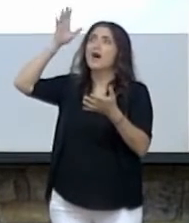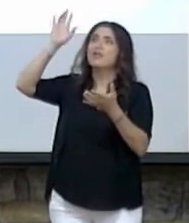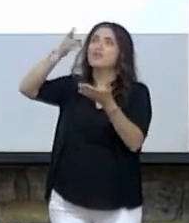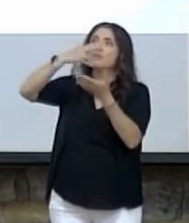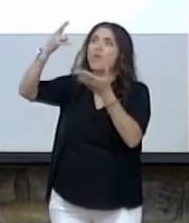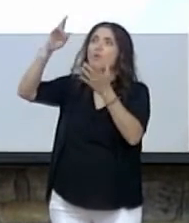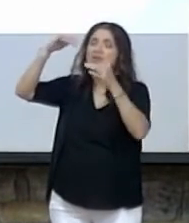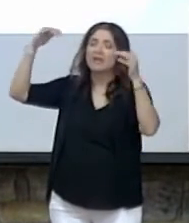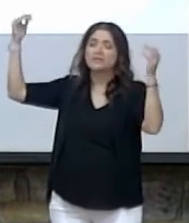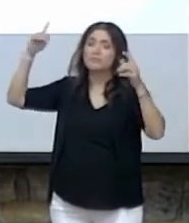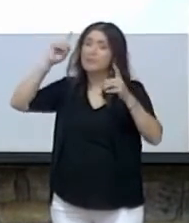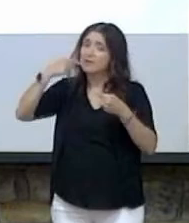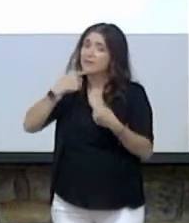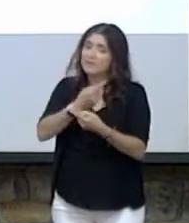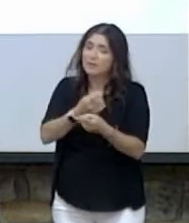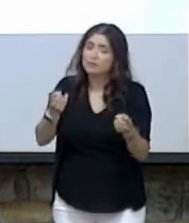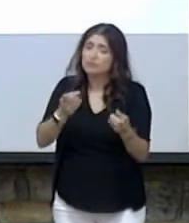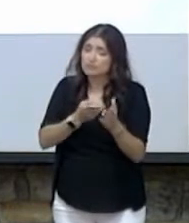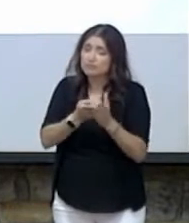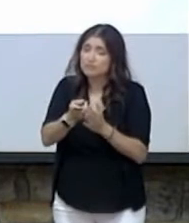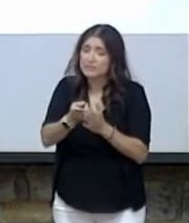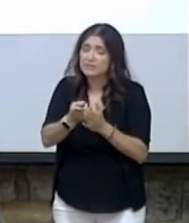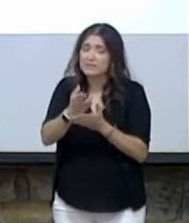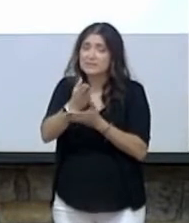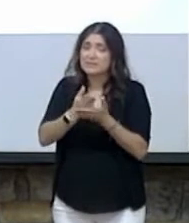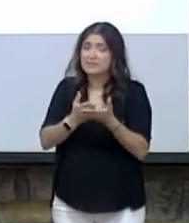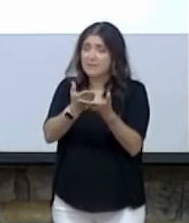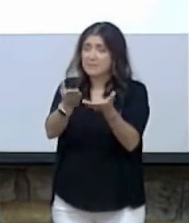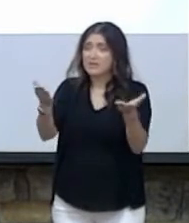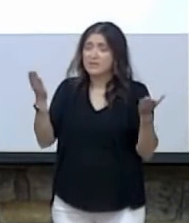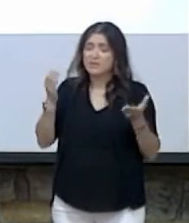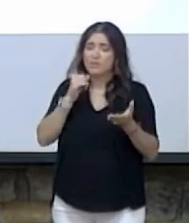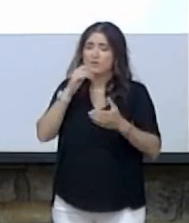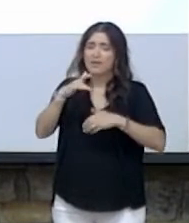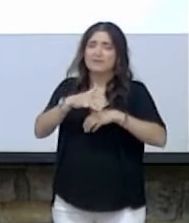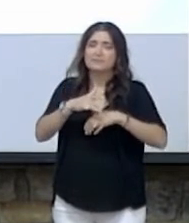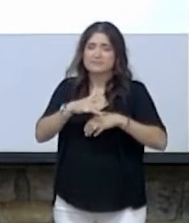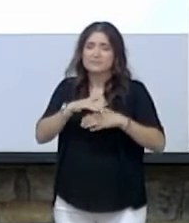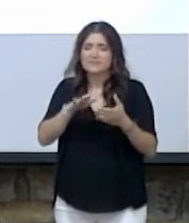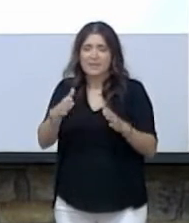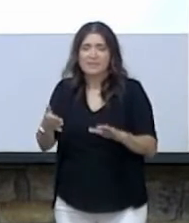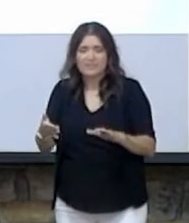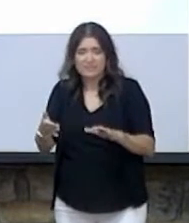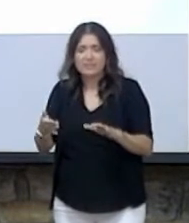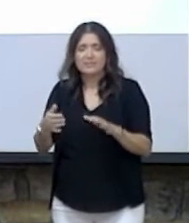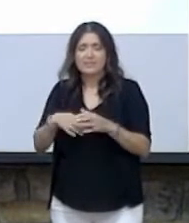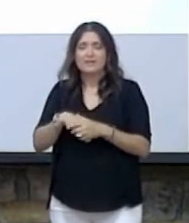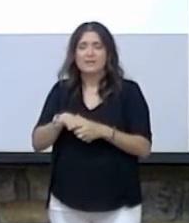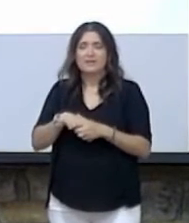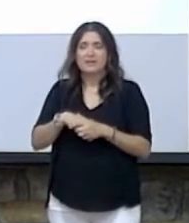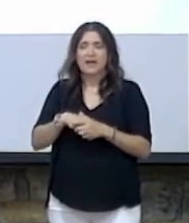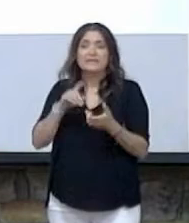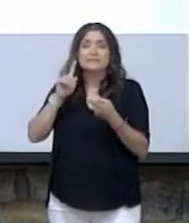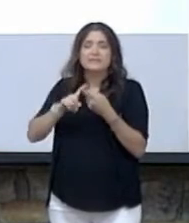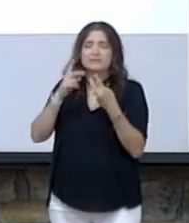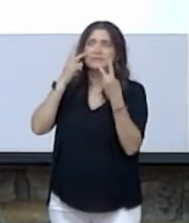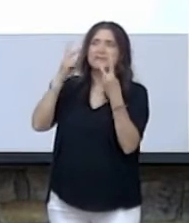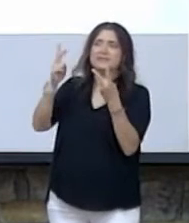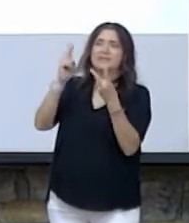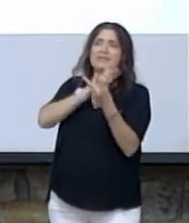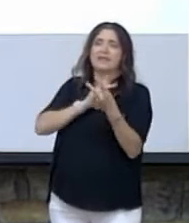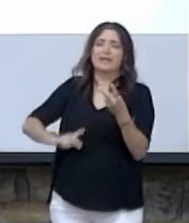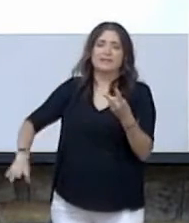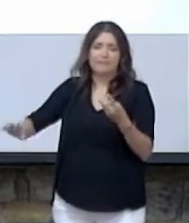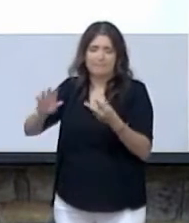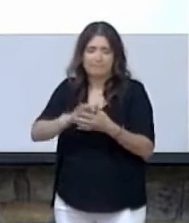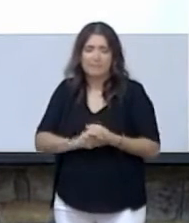But I tell you truly, there are some standing here who will not taste death until they see the kingdom of God. Again,